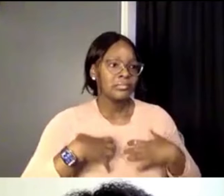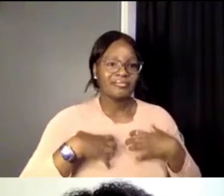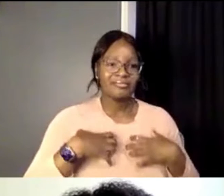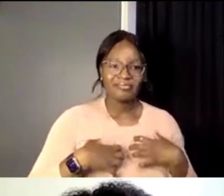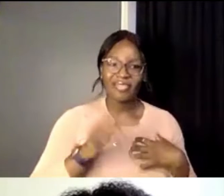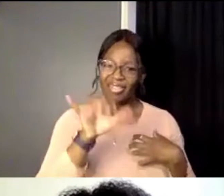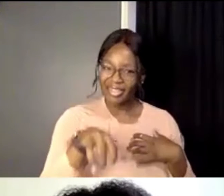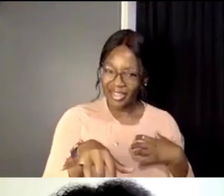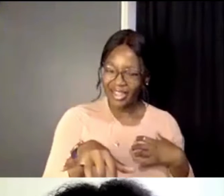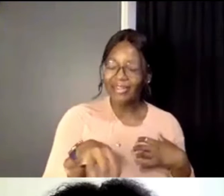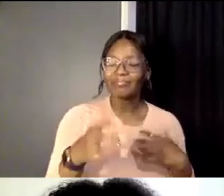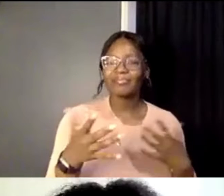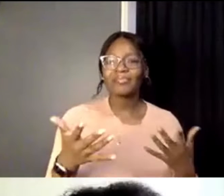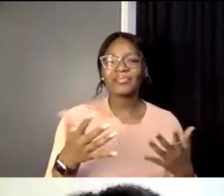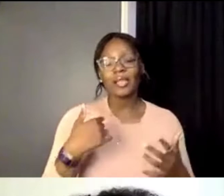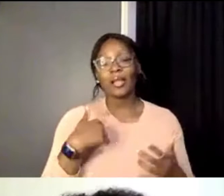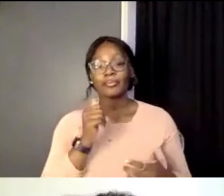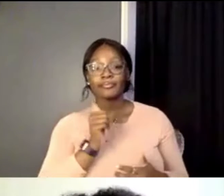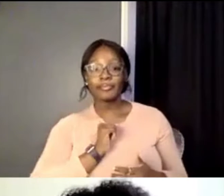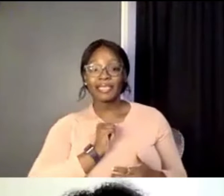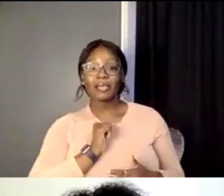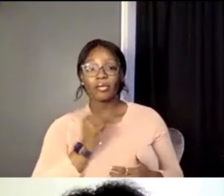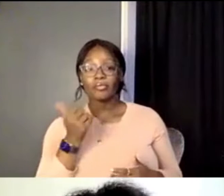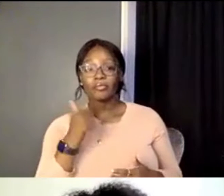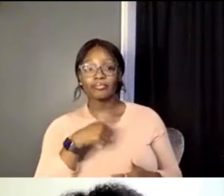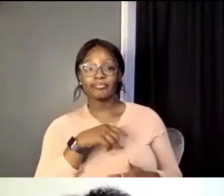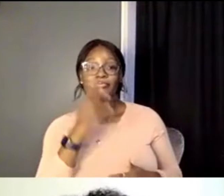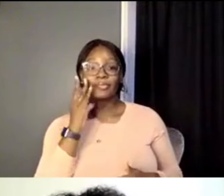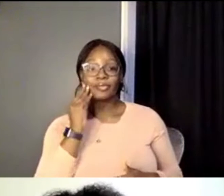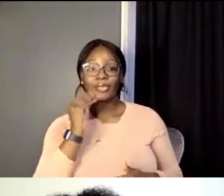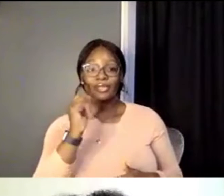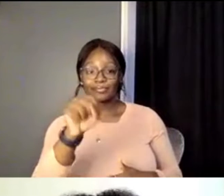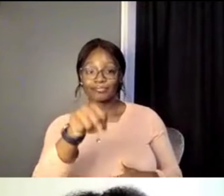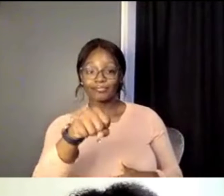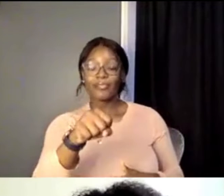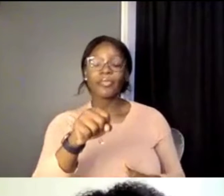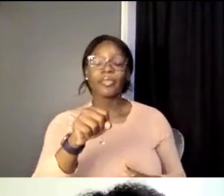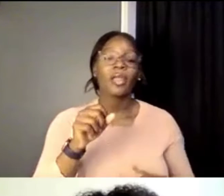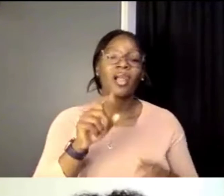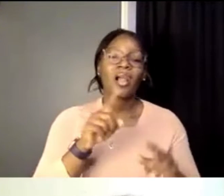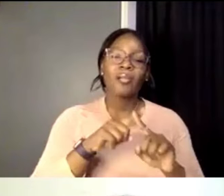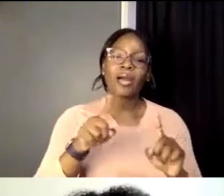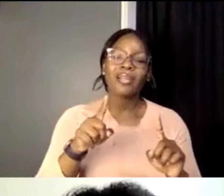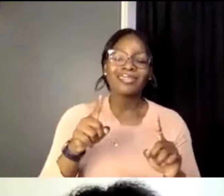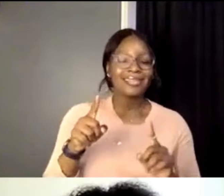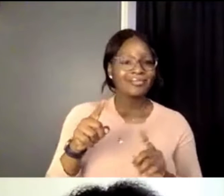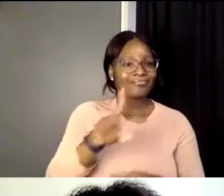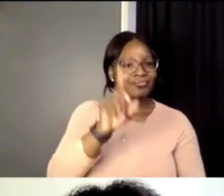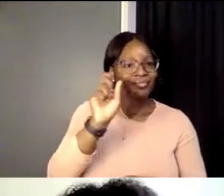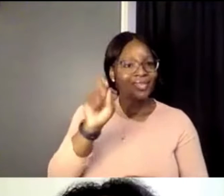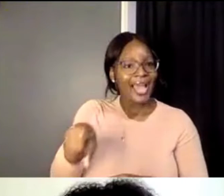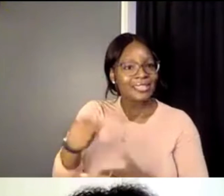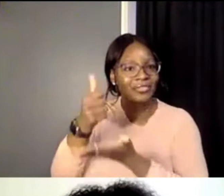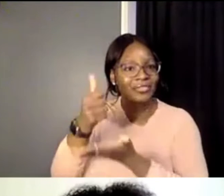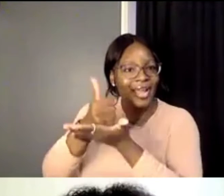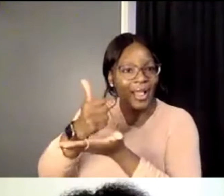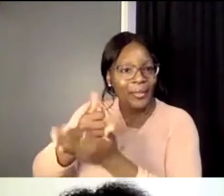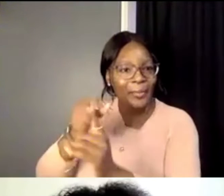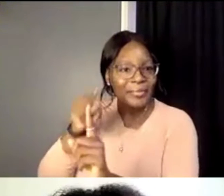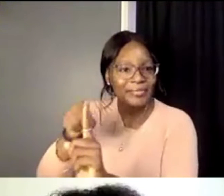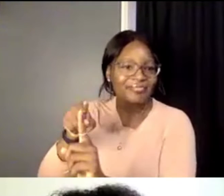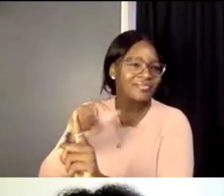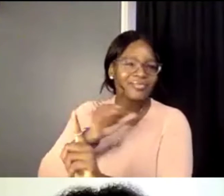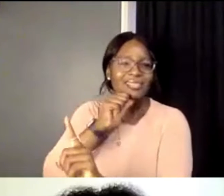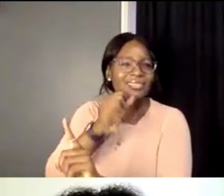personally, and asking for help doesn't make us broken or a hot mess. Asking for help is a show